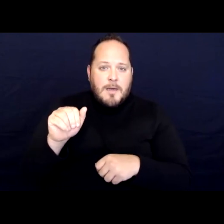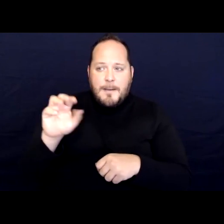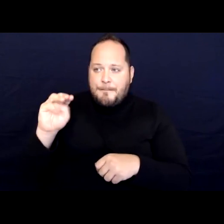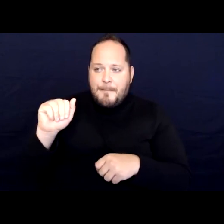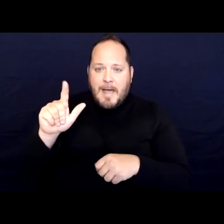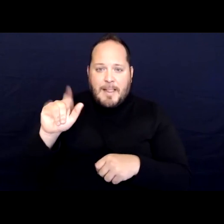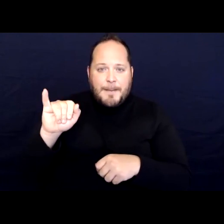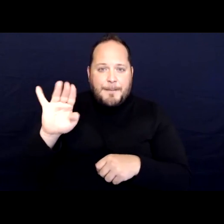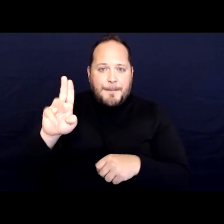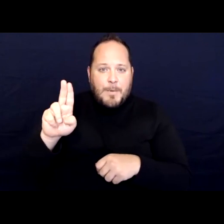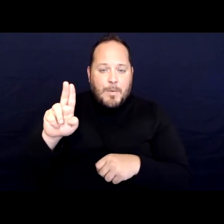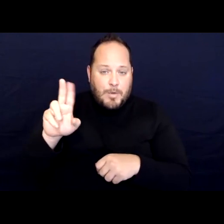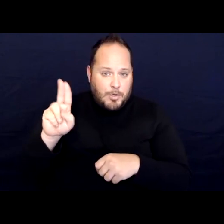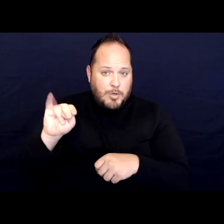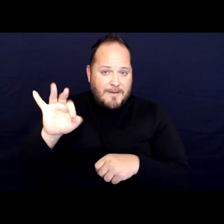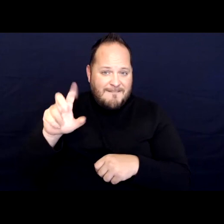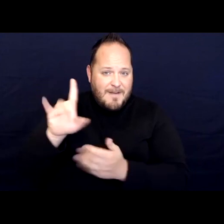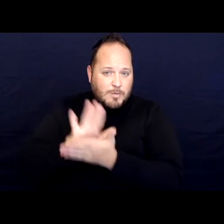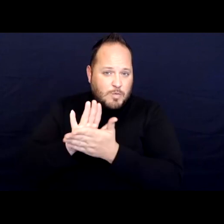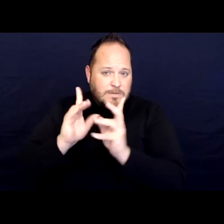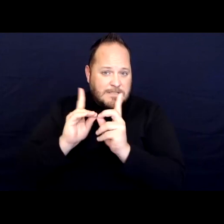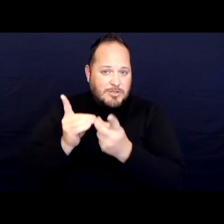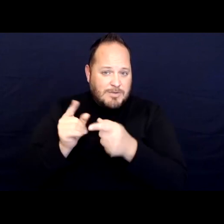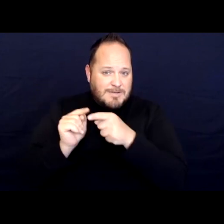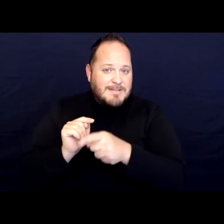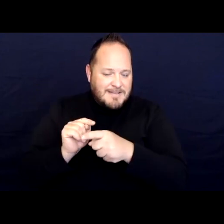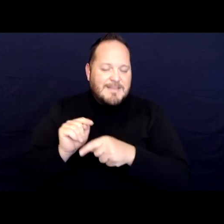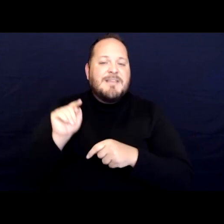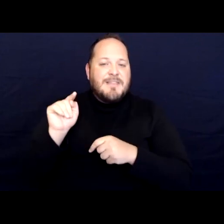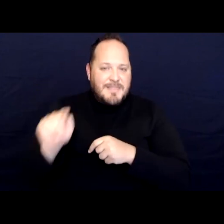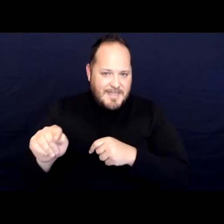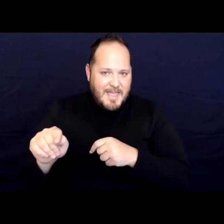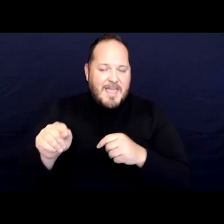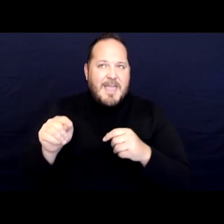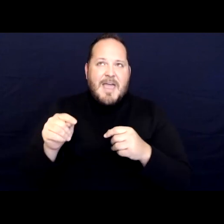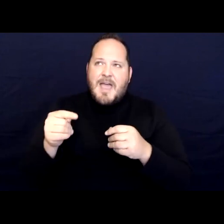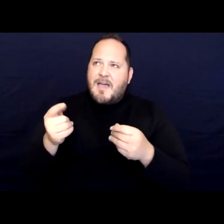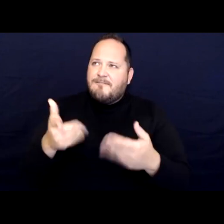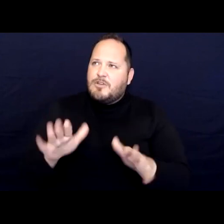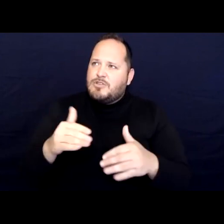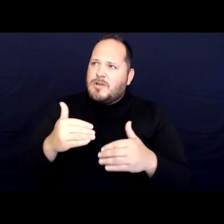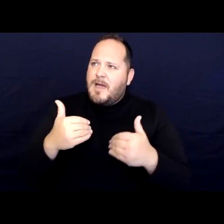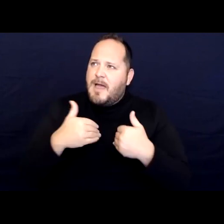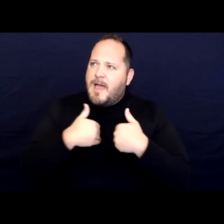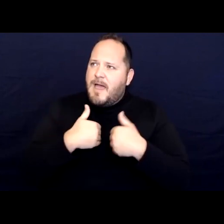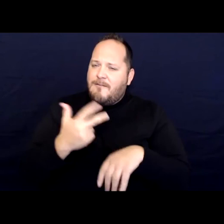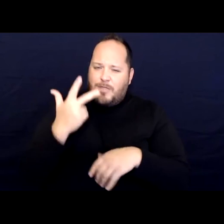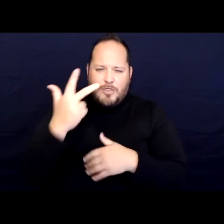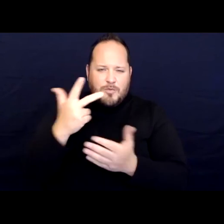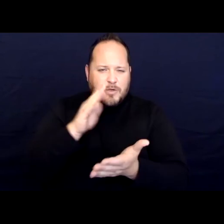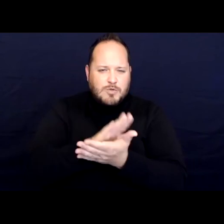School District, they have 3 school sites that